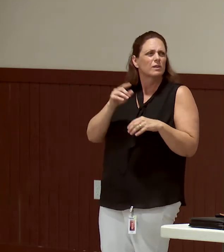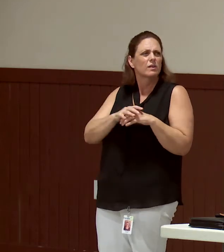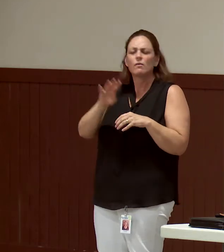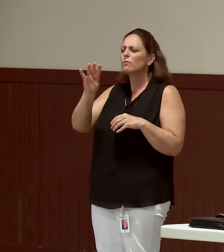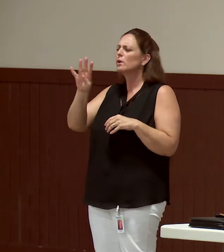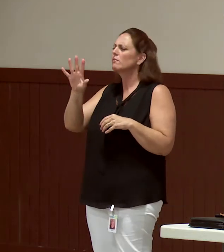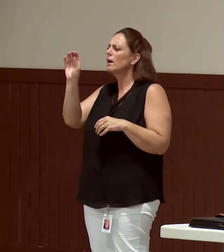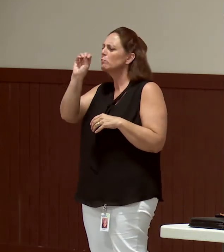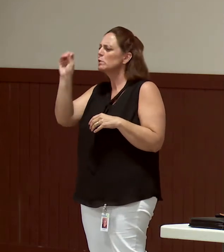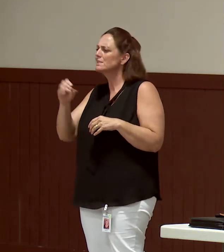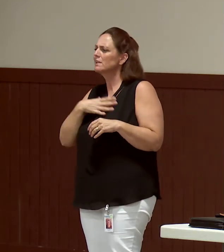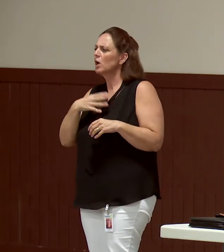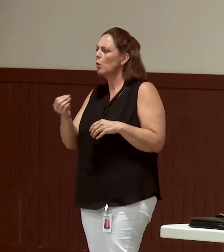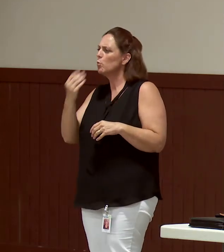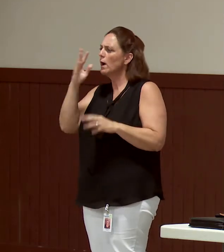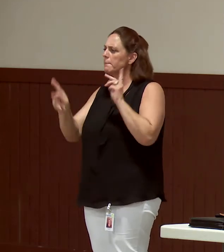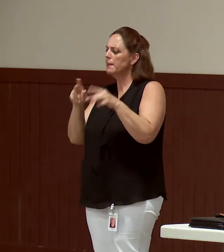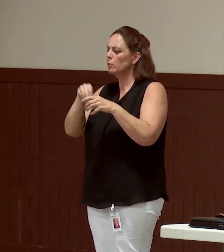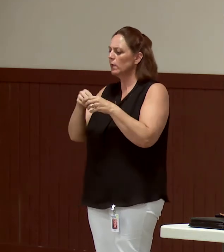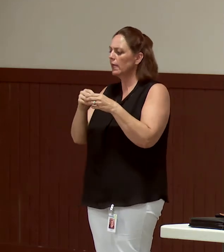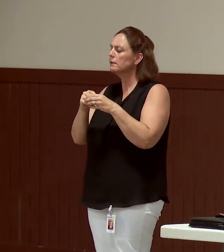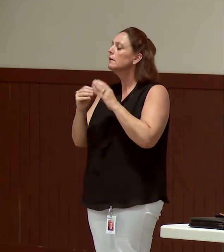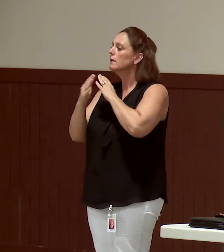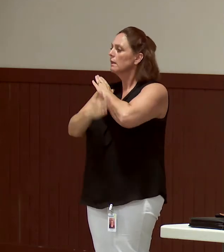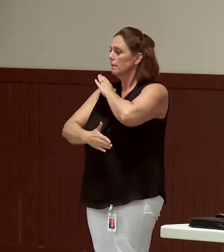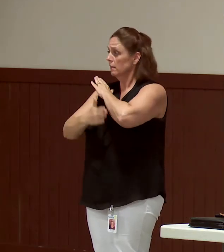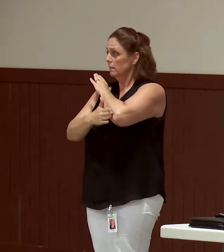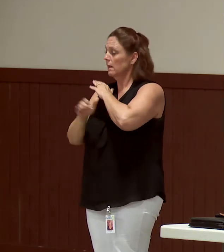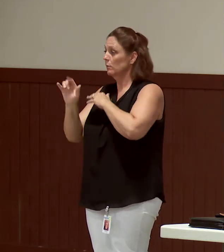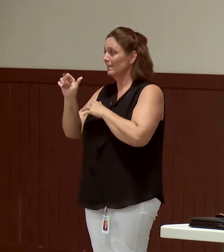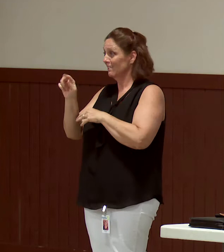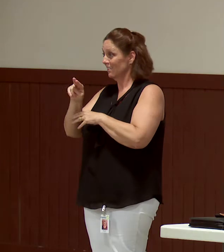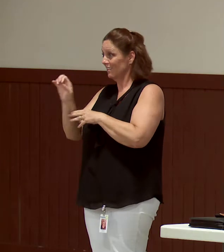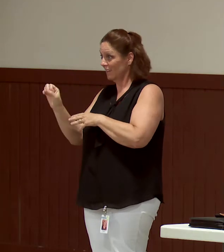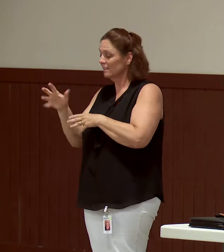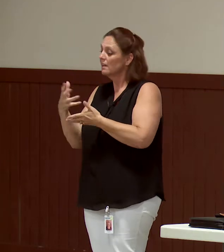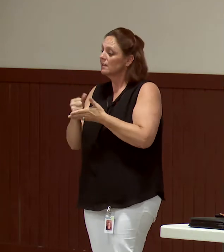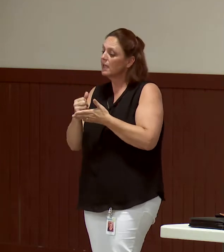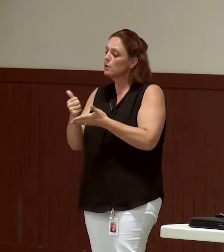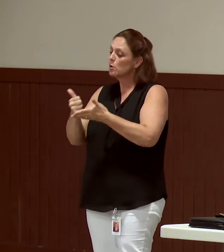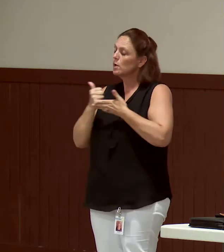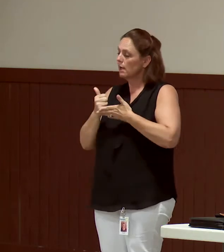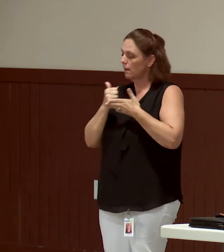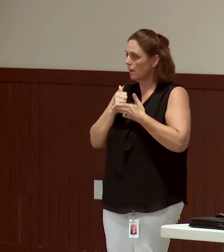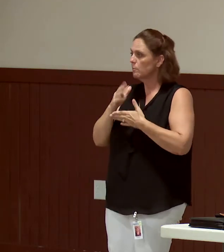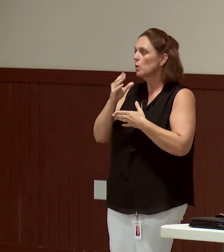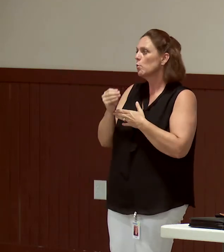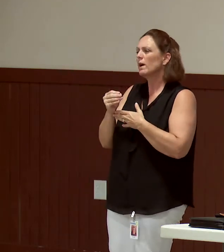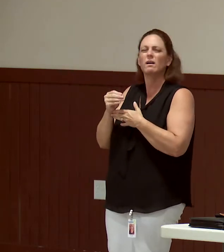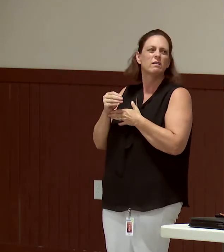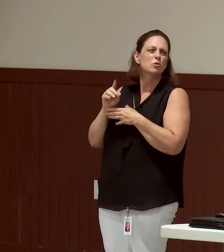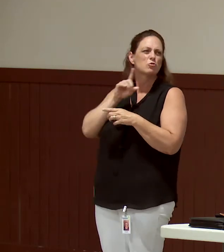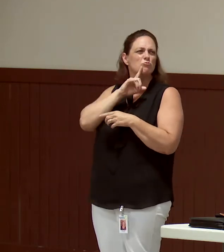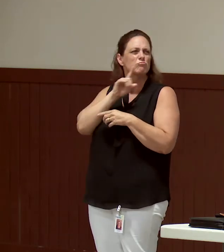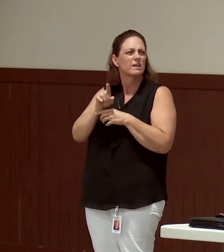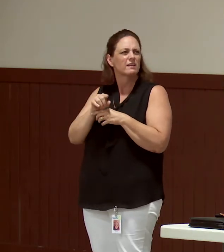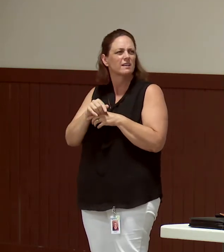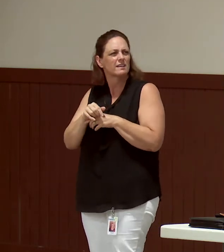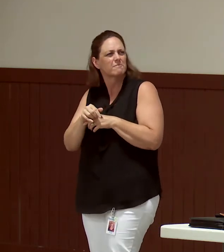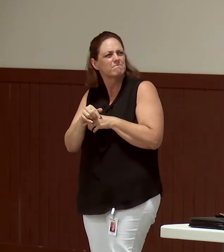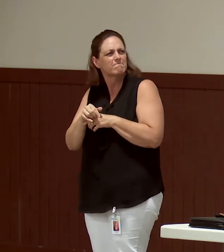assistance is coming from that community. Conversely, we see that 13% of our rental population